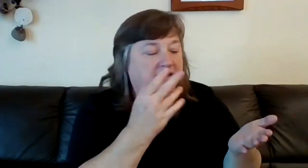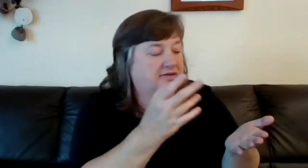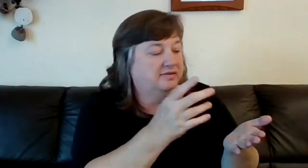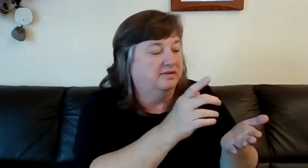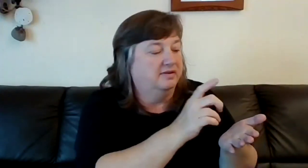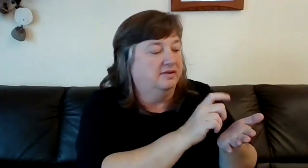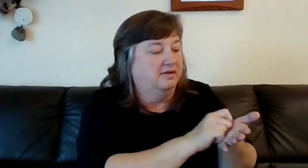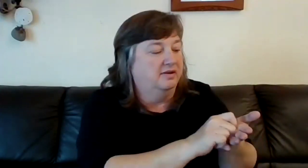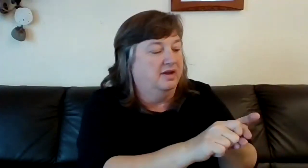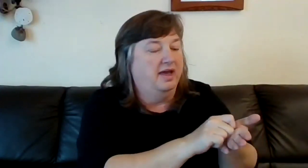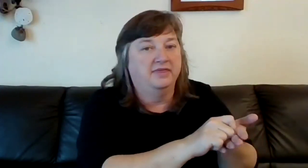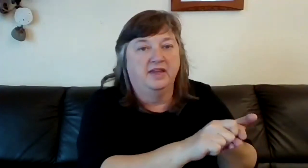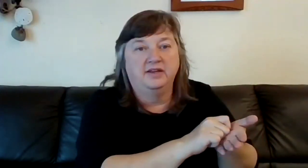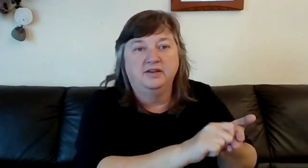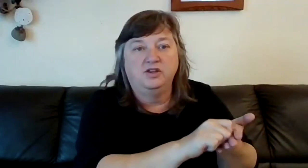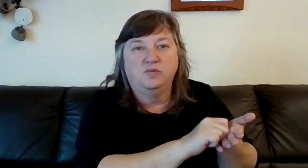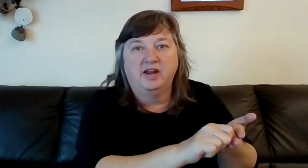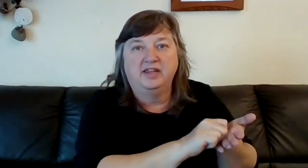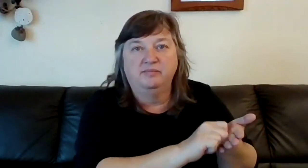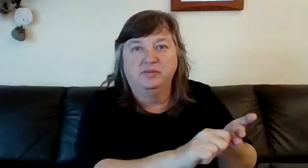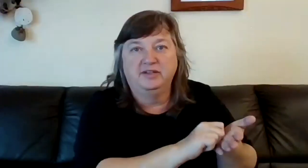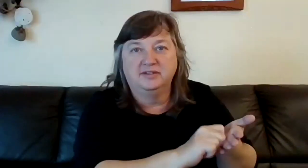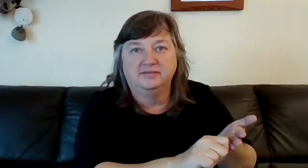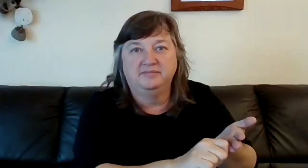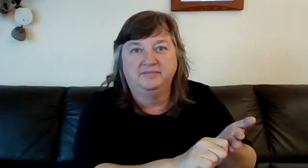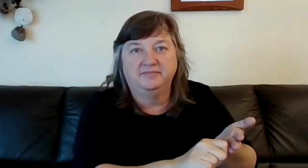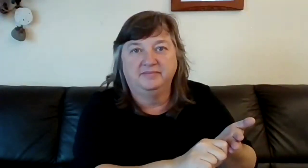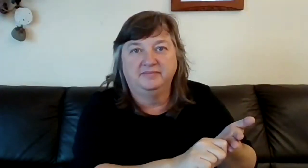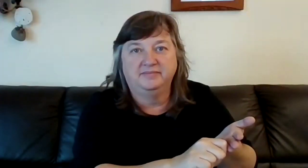Color. And then your writing implement.